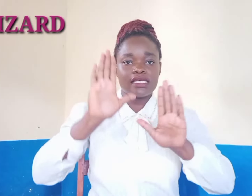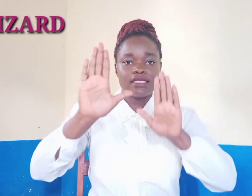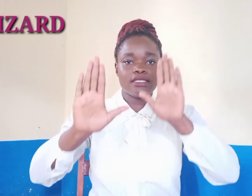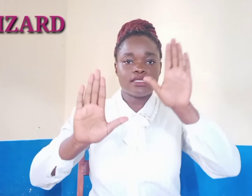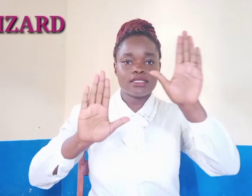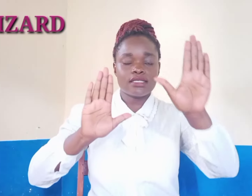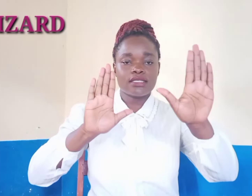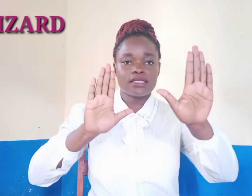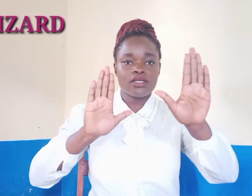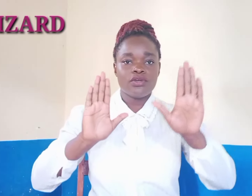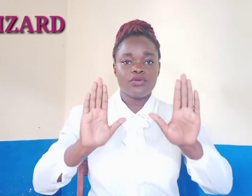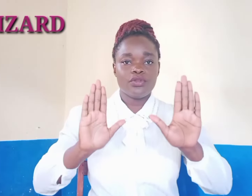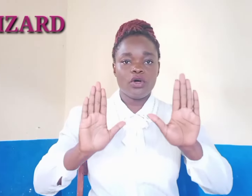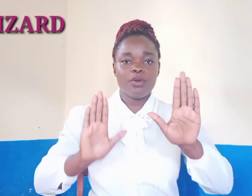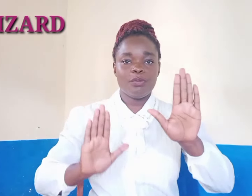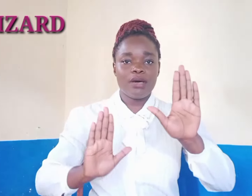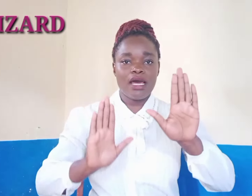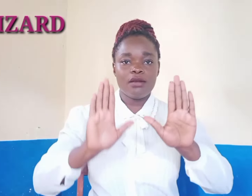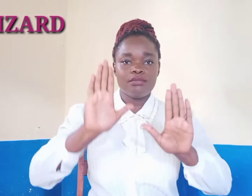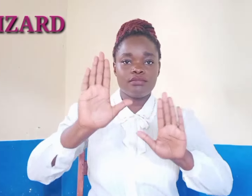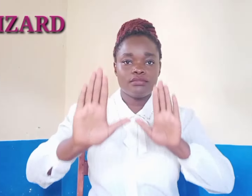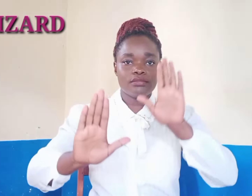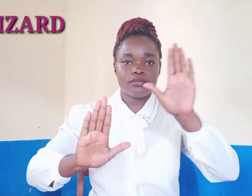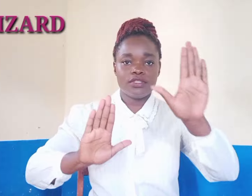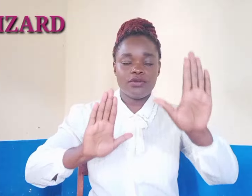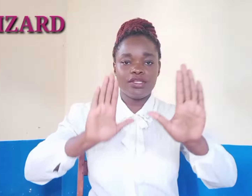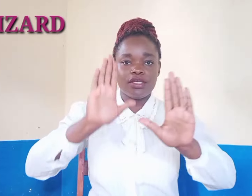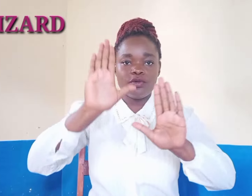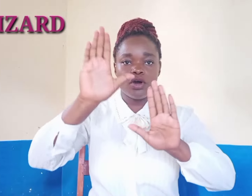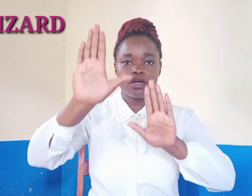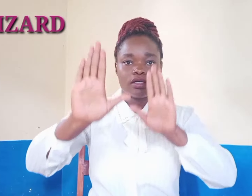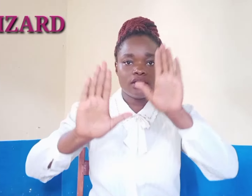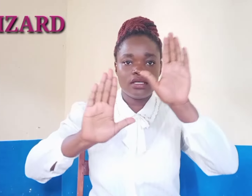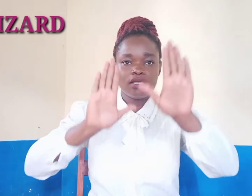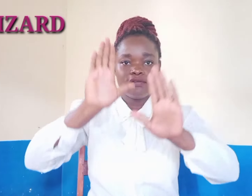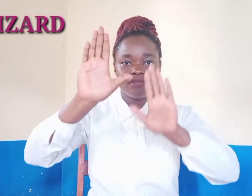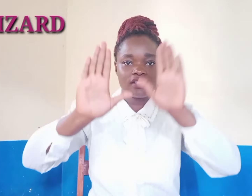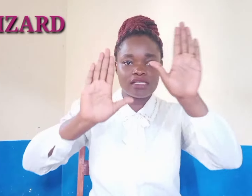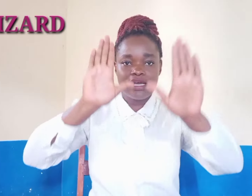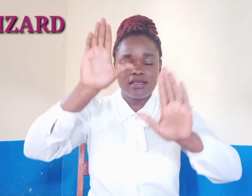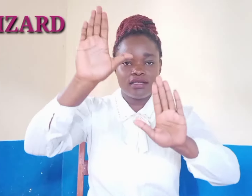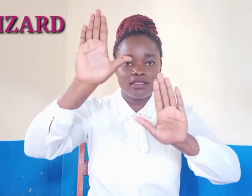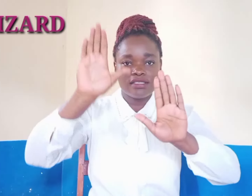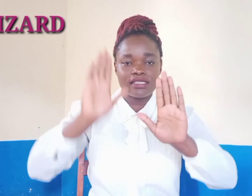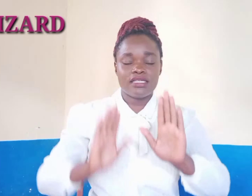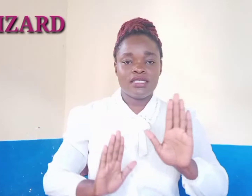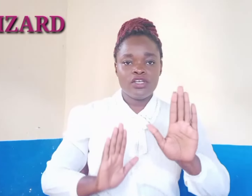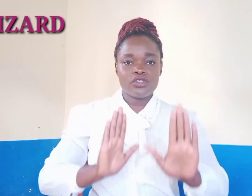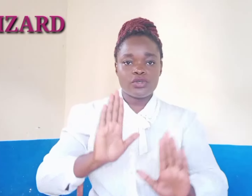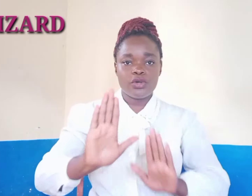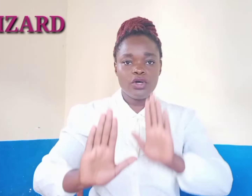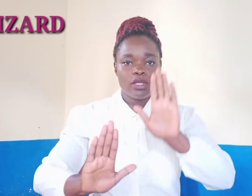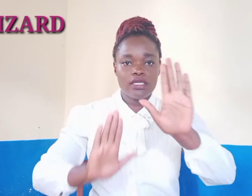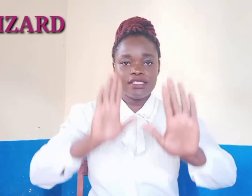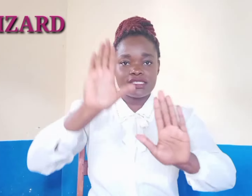Lizard, with open palm, the way they walk, faster, lizard. So,